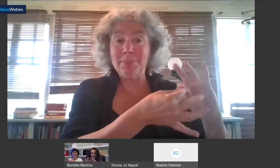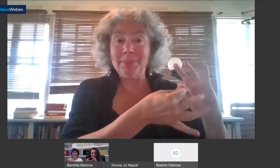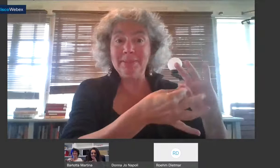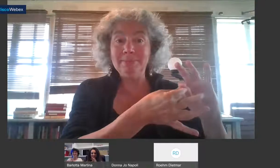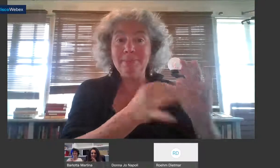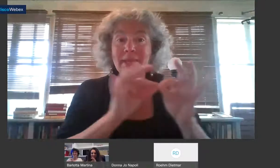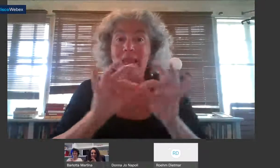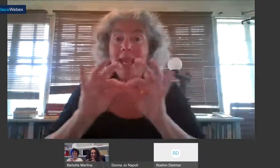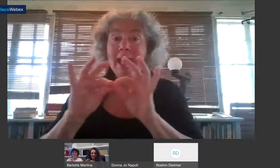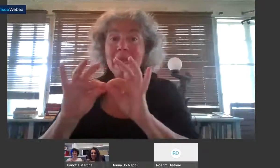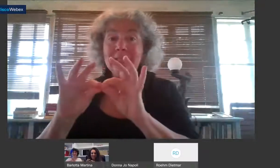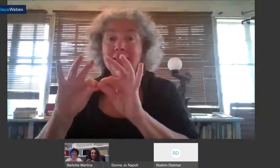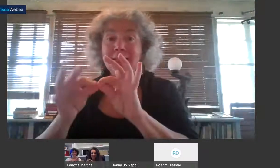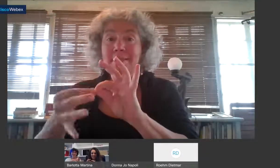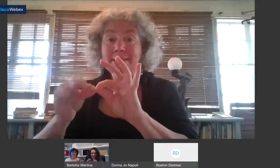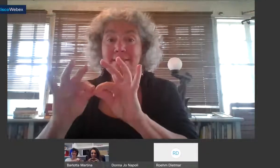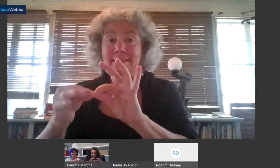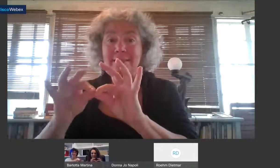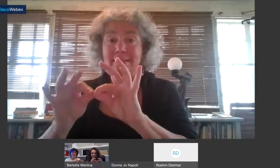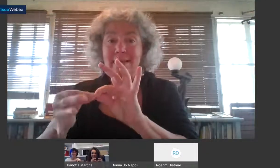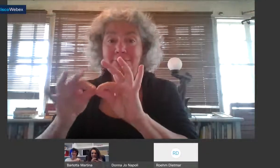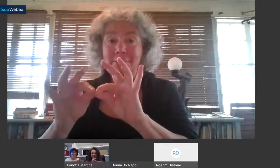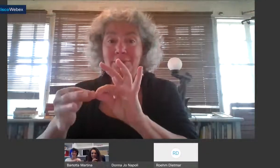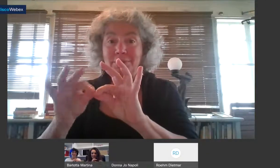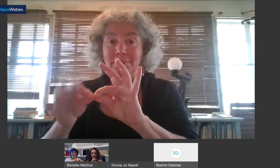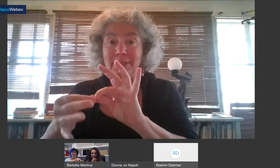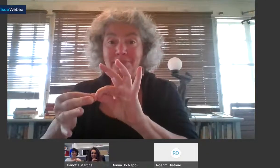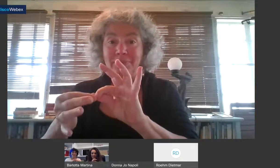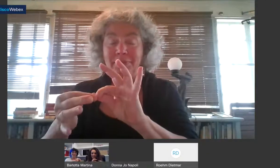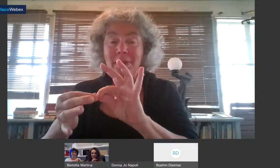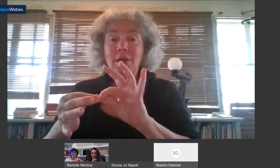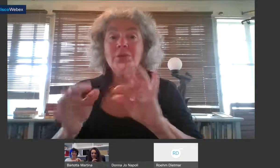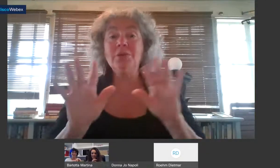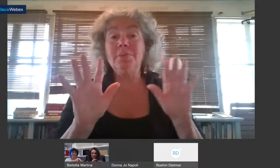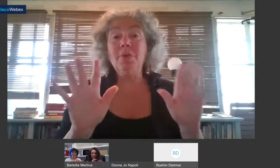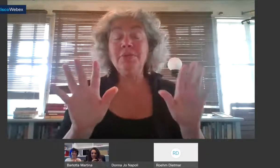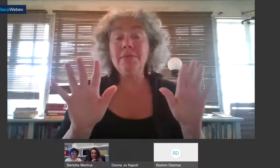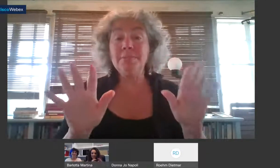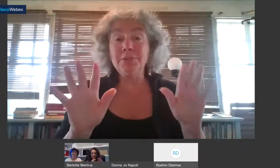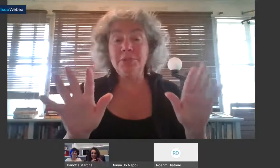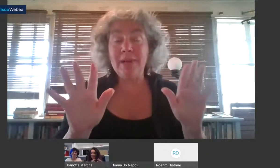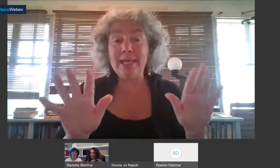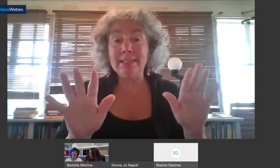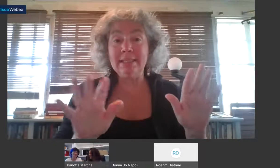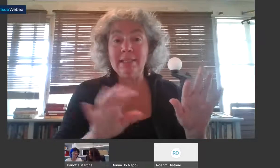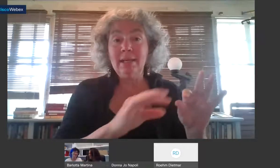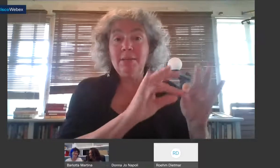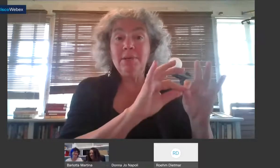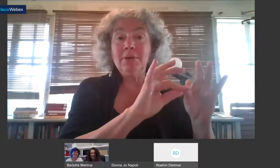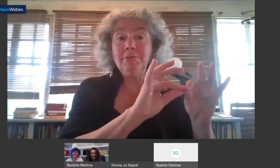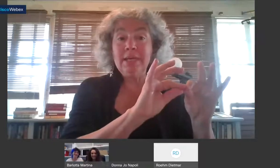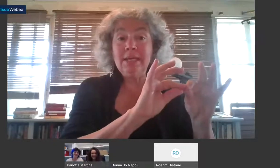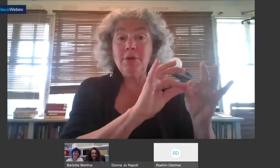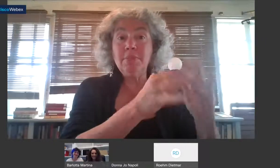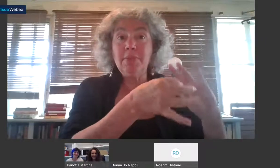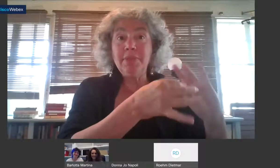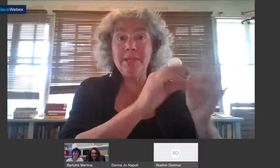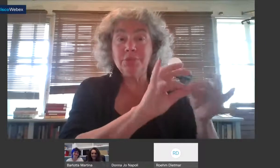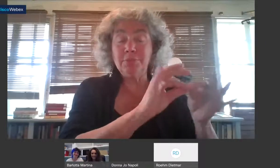interpret. And this is the sign for interpret. So both of them are two-handed. But over here, both hands are